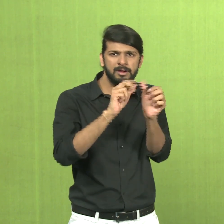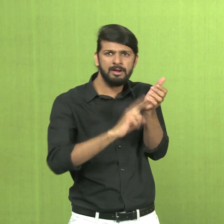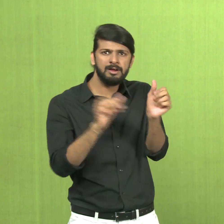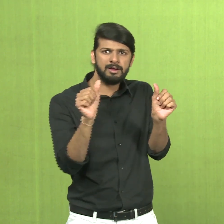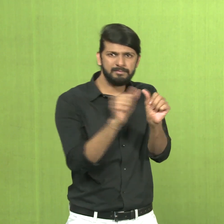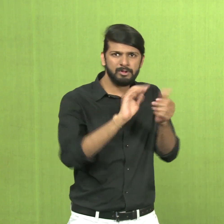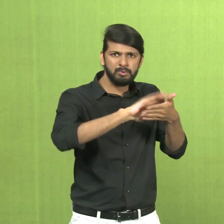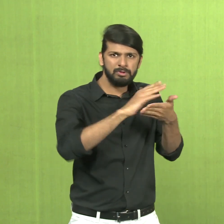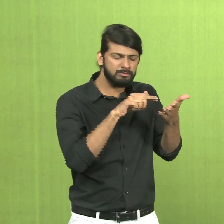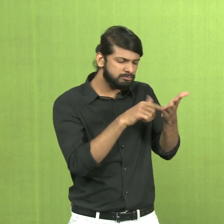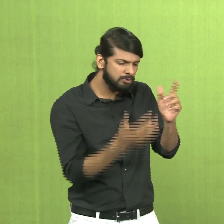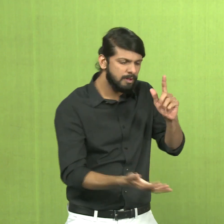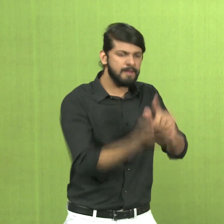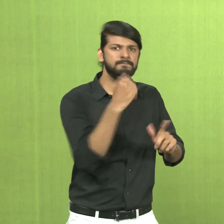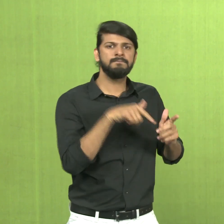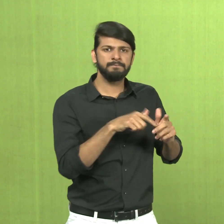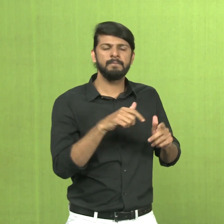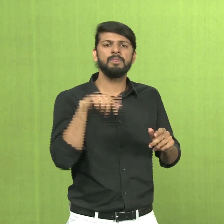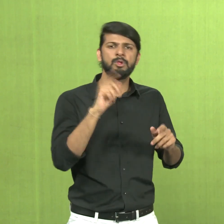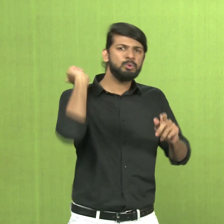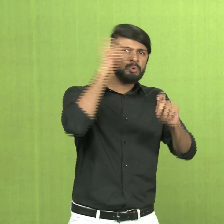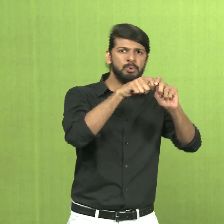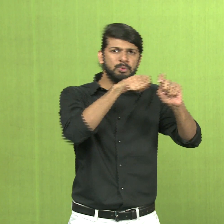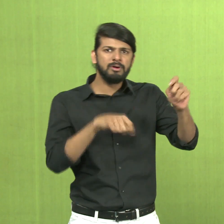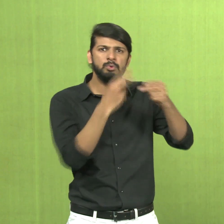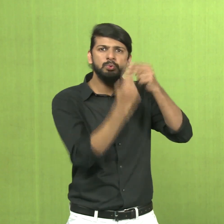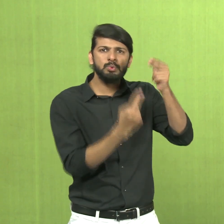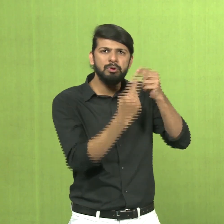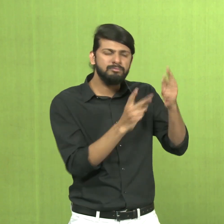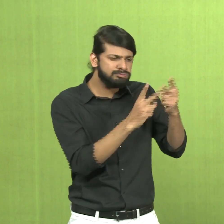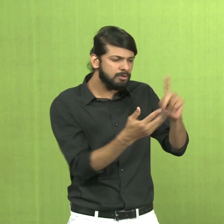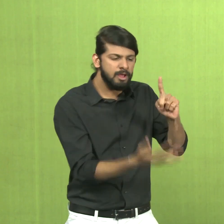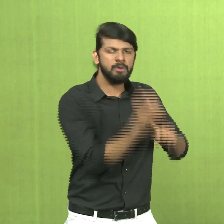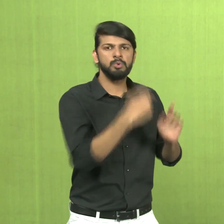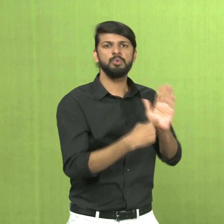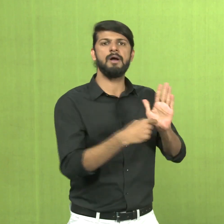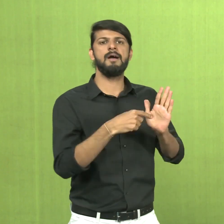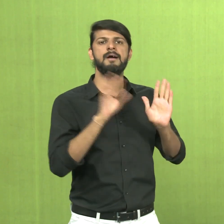This painting is showing one of the dramatic incidents from the Ramayana.